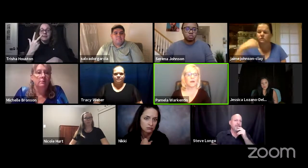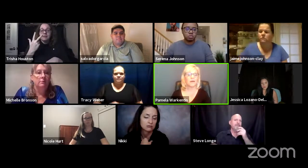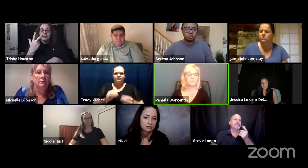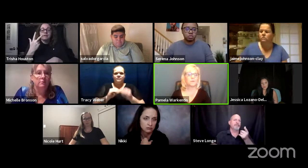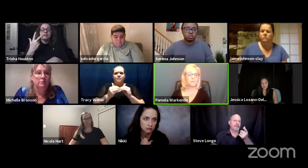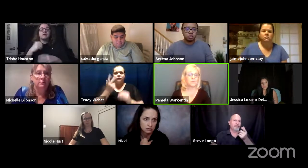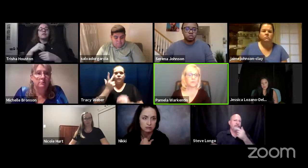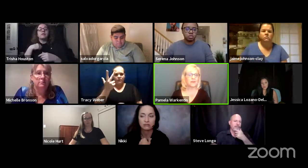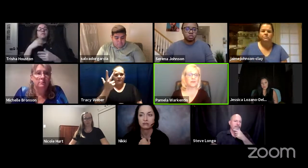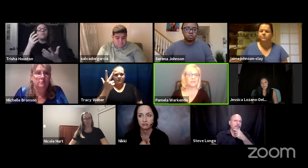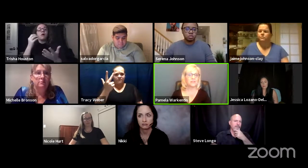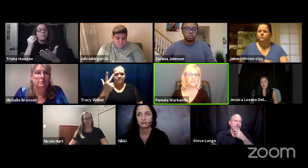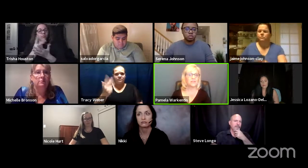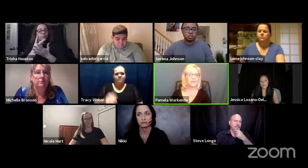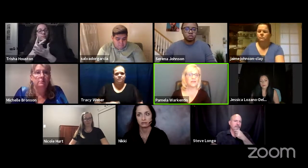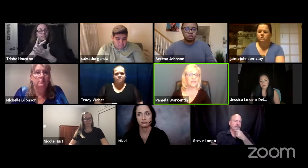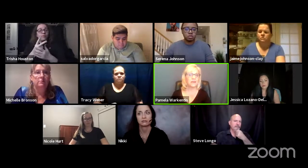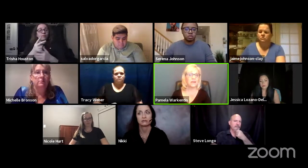Item number 3 on the agenda,